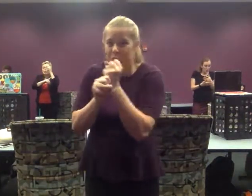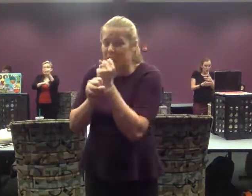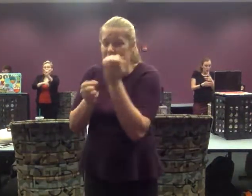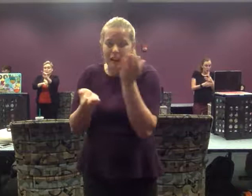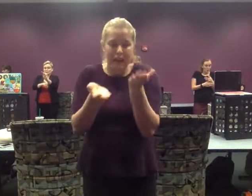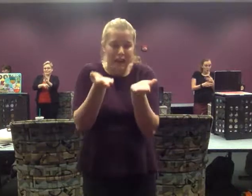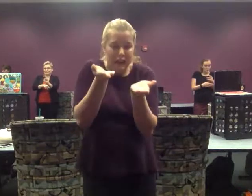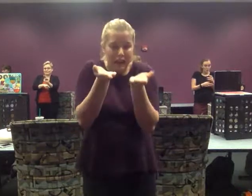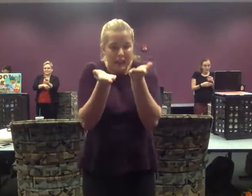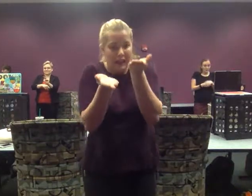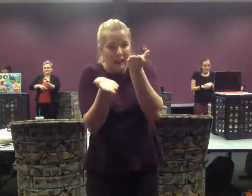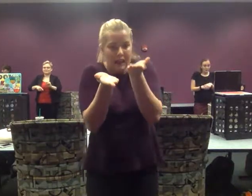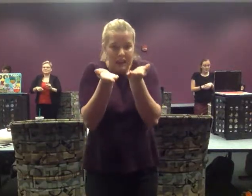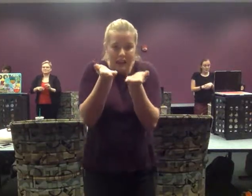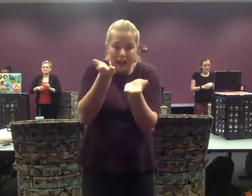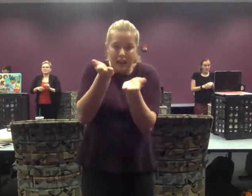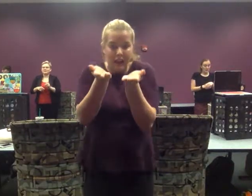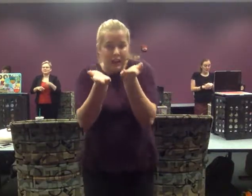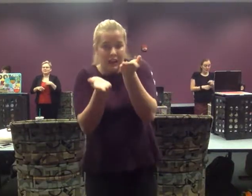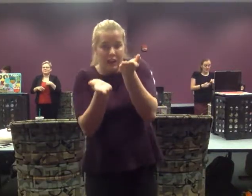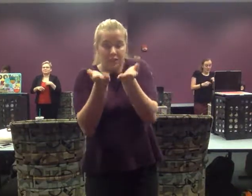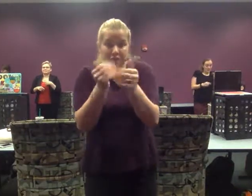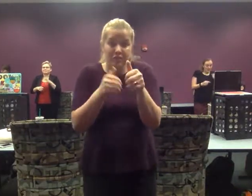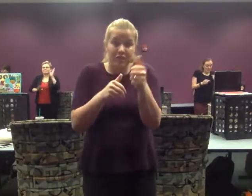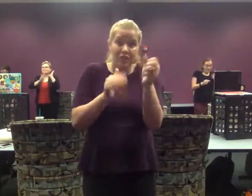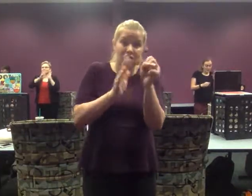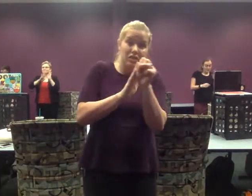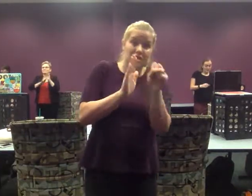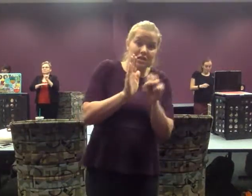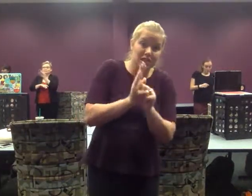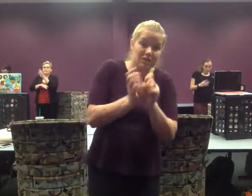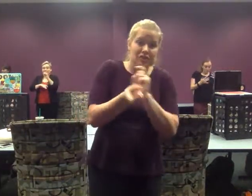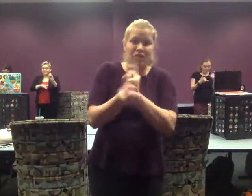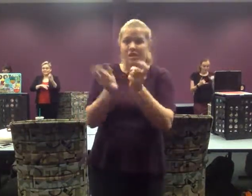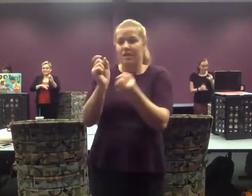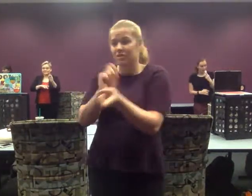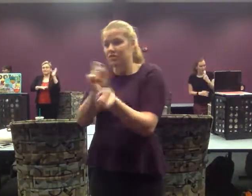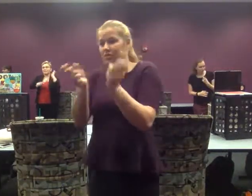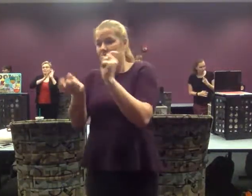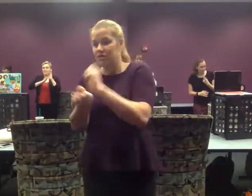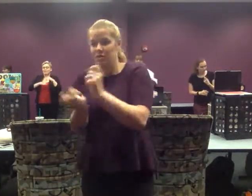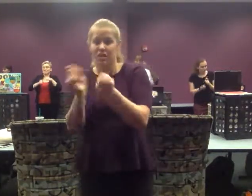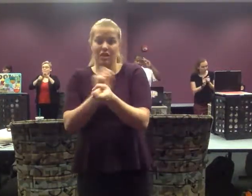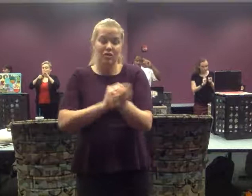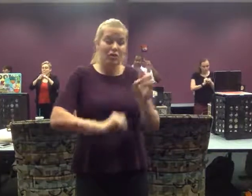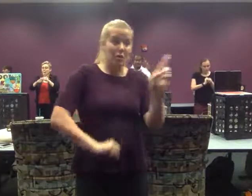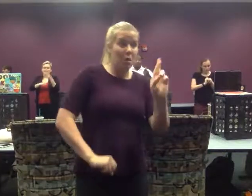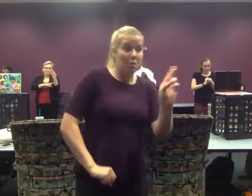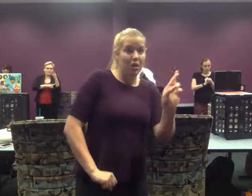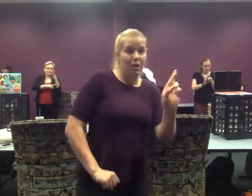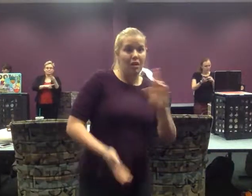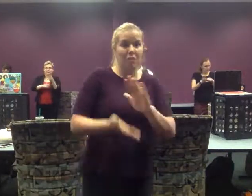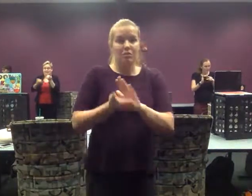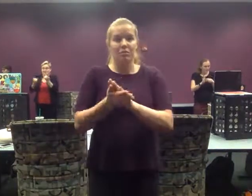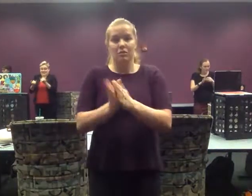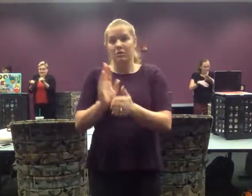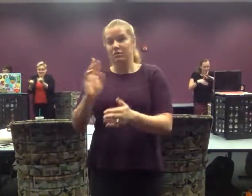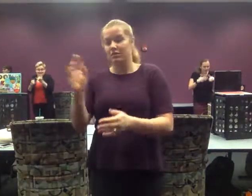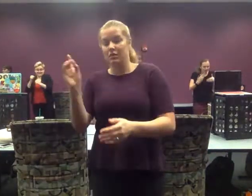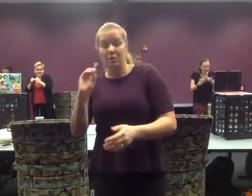2000 was blue, this year went red. Does that mean that all the people in New Mexico have now shifted